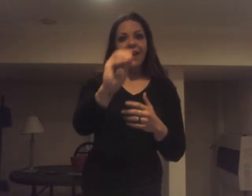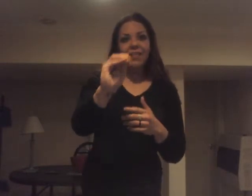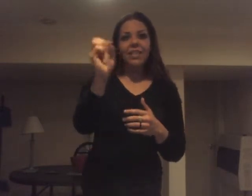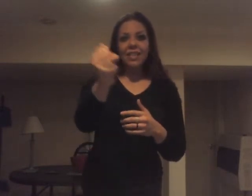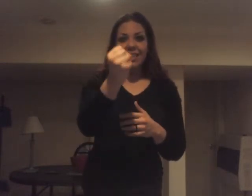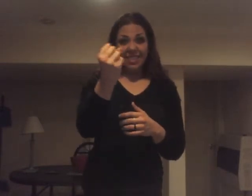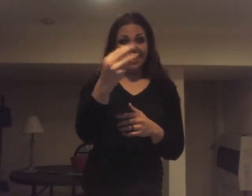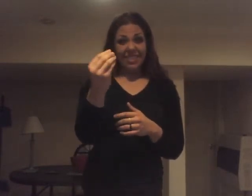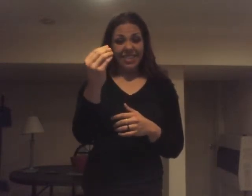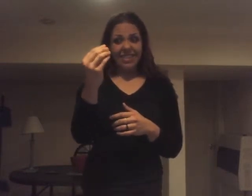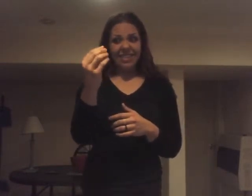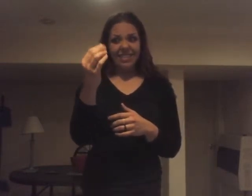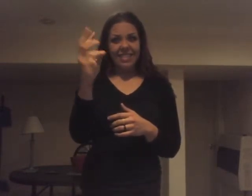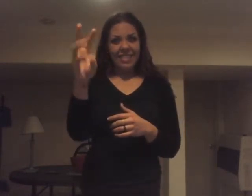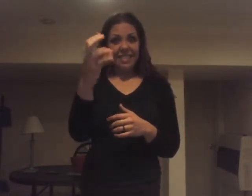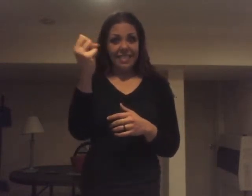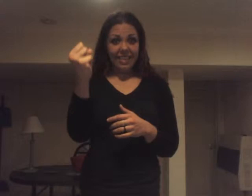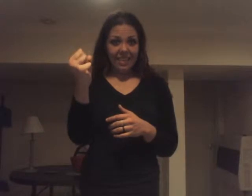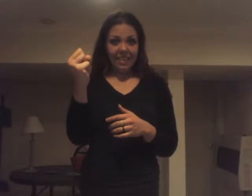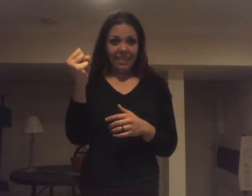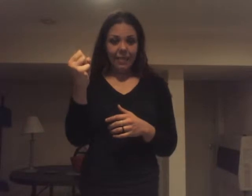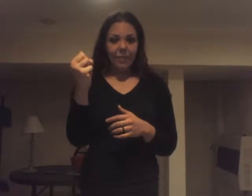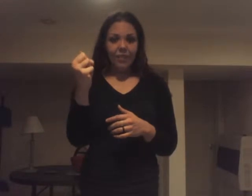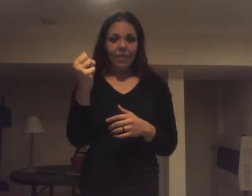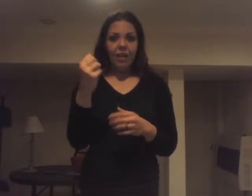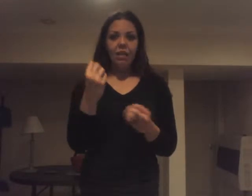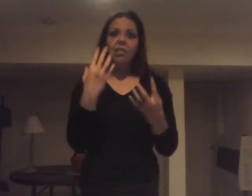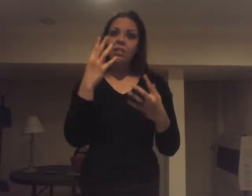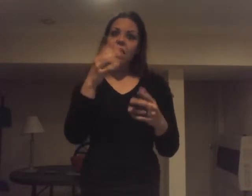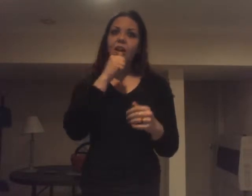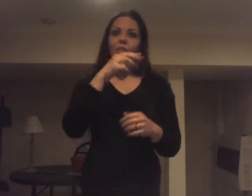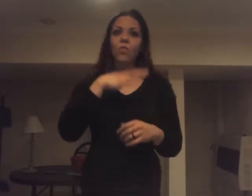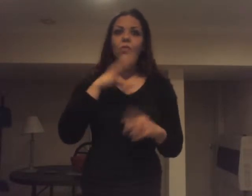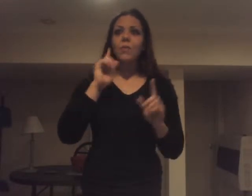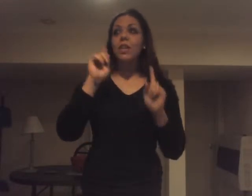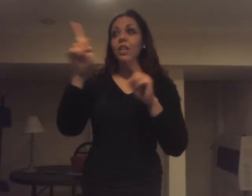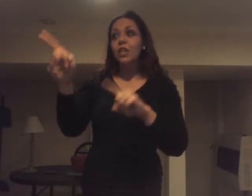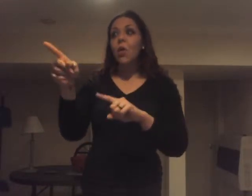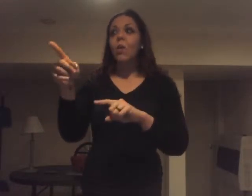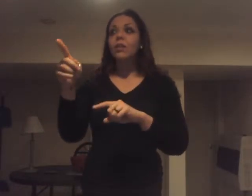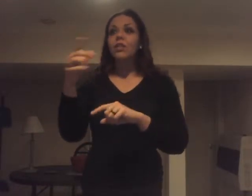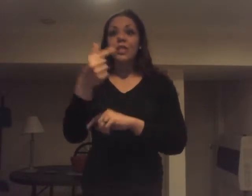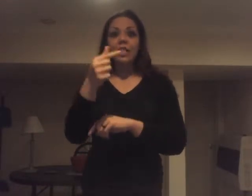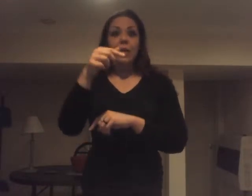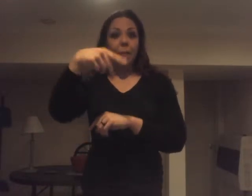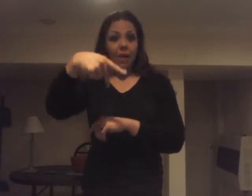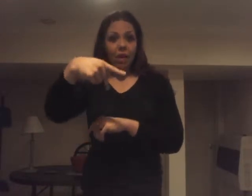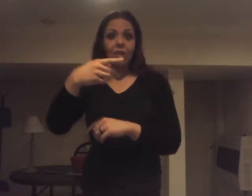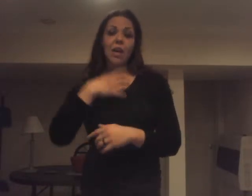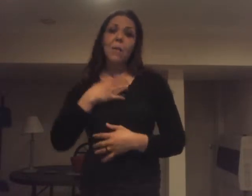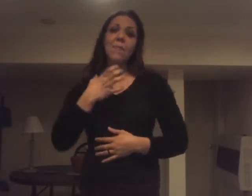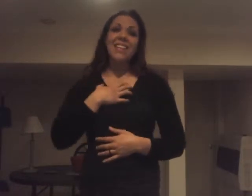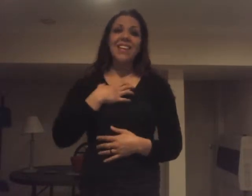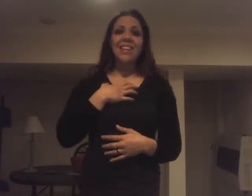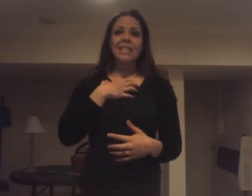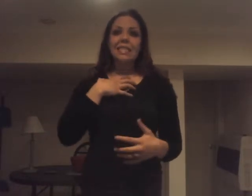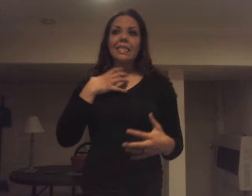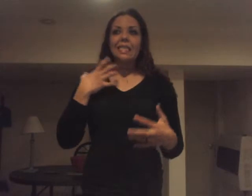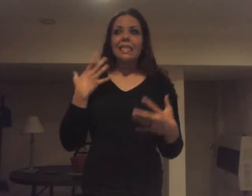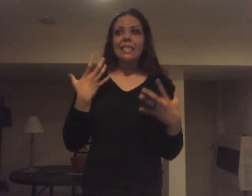enormous numbers of women who went into their GPs complaining of anxiety or just difficulties in coping were prescribed